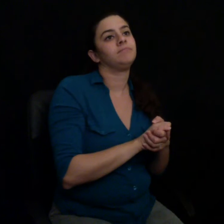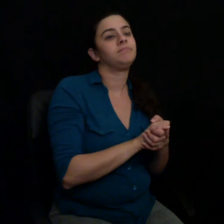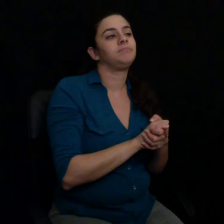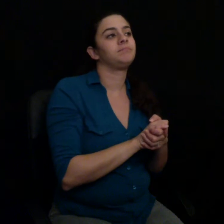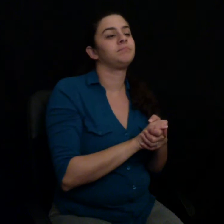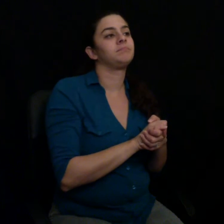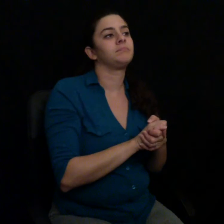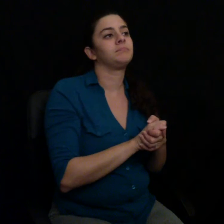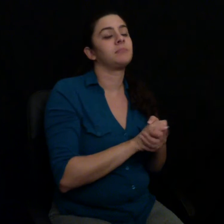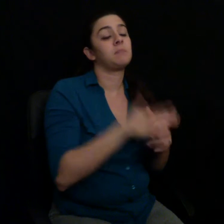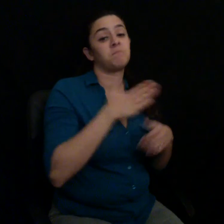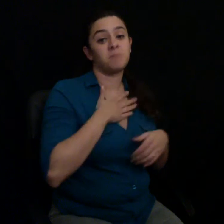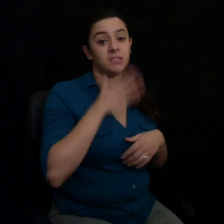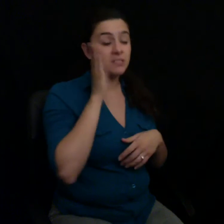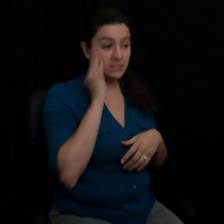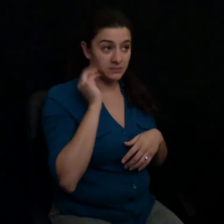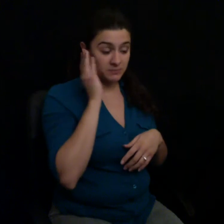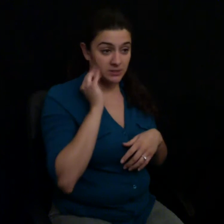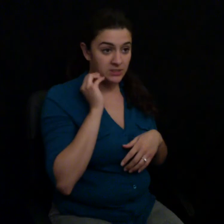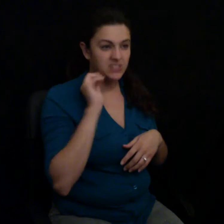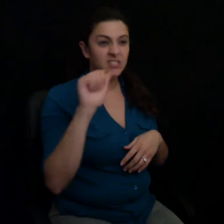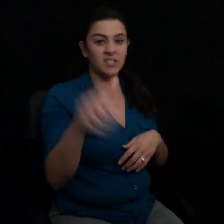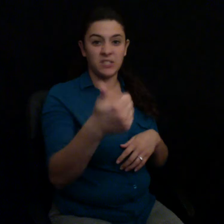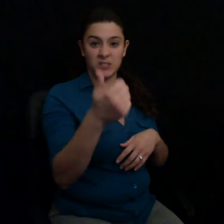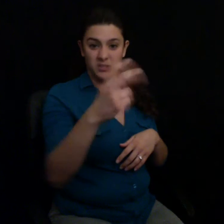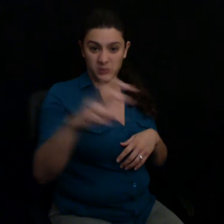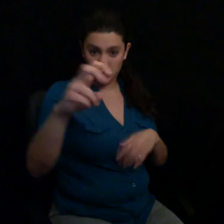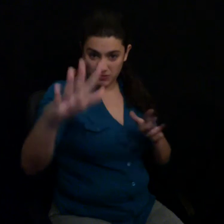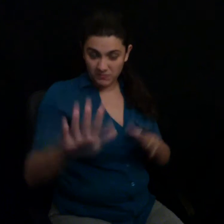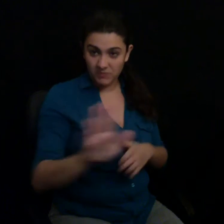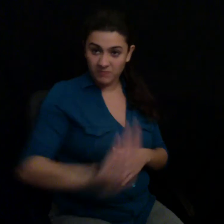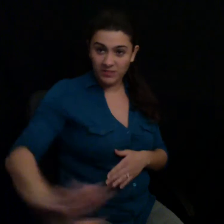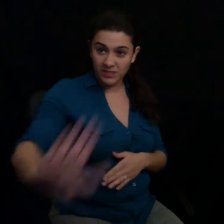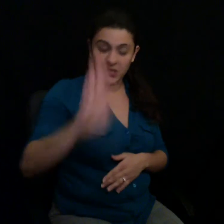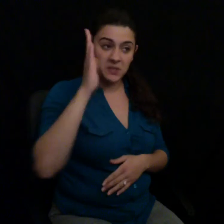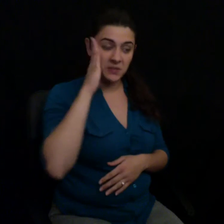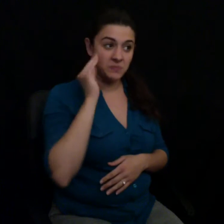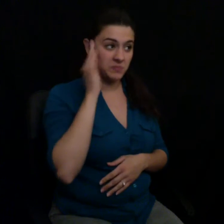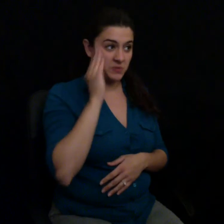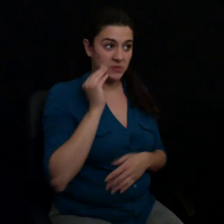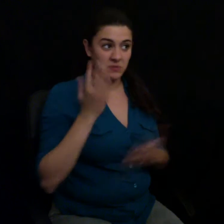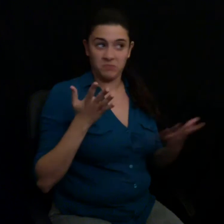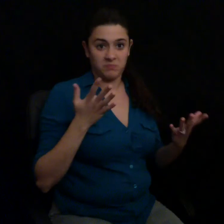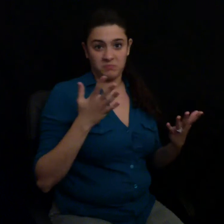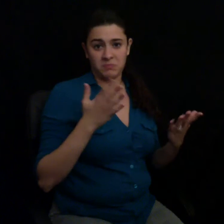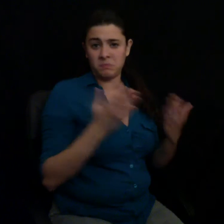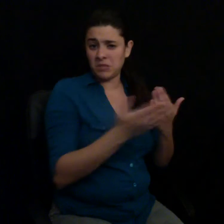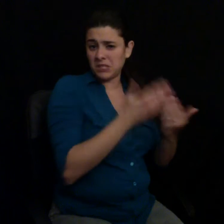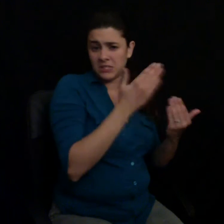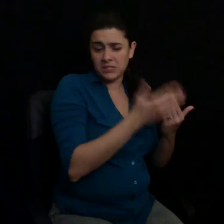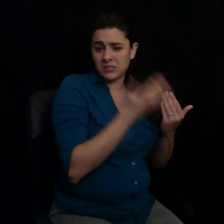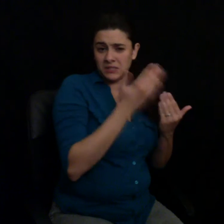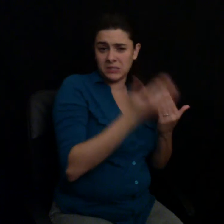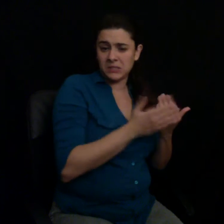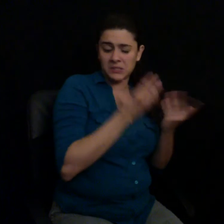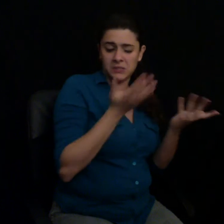From my experience and from the experience of my fellow travelers, it's been extremely easy if you want to get laid on the